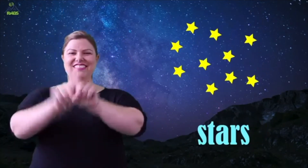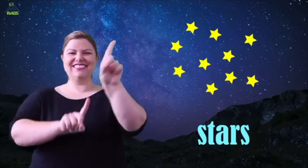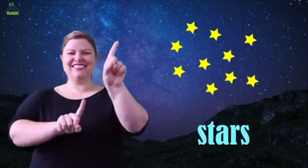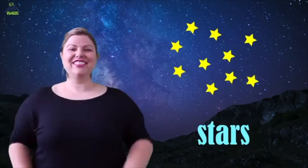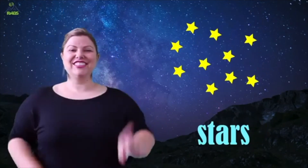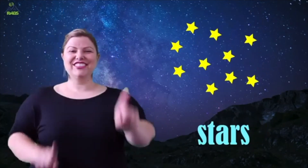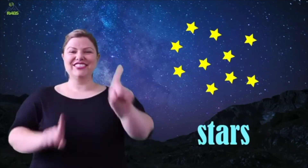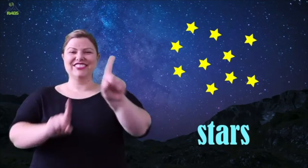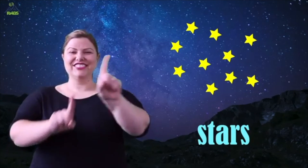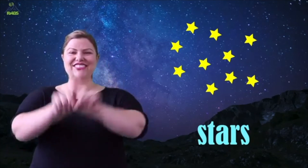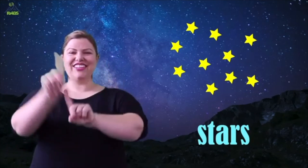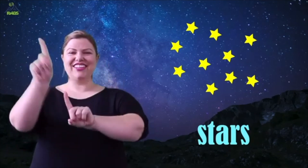Stars.